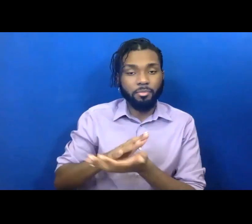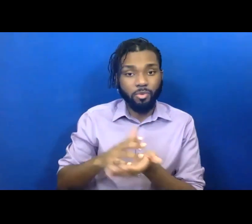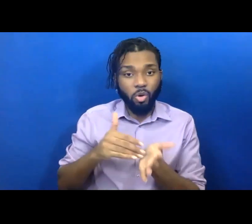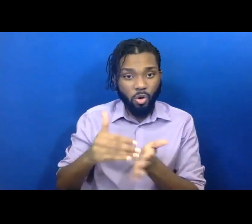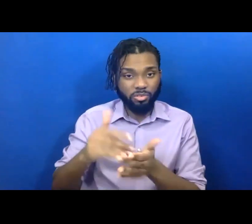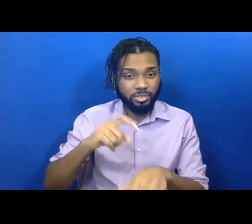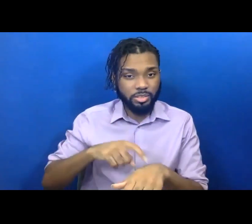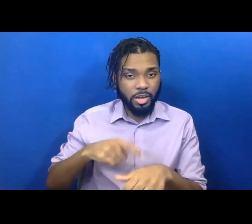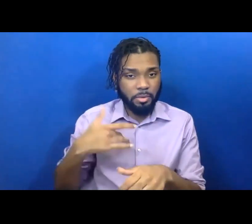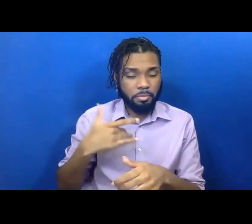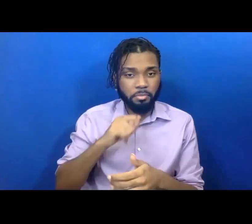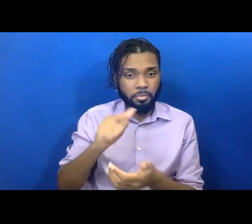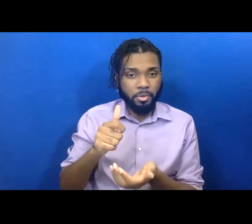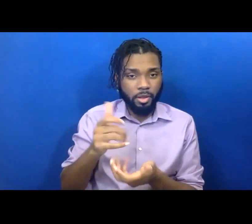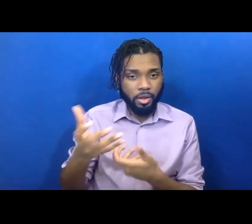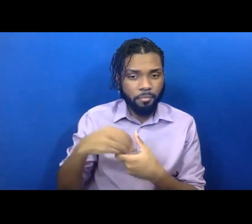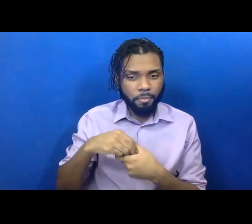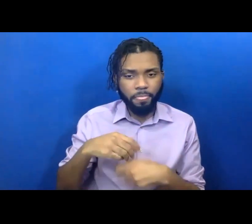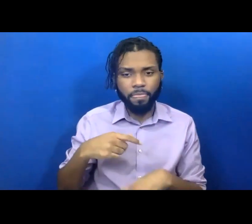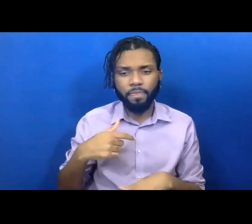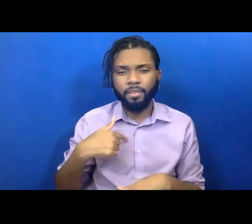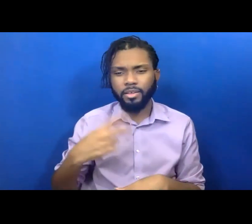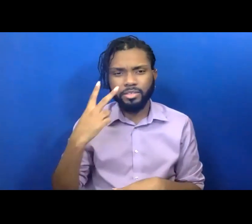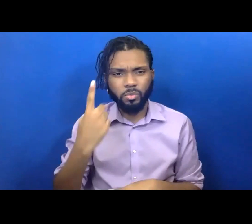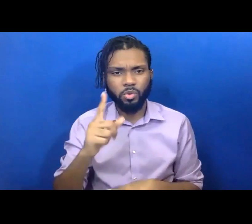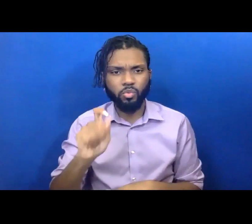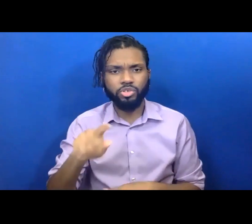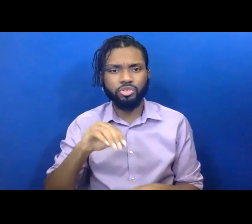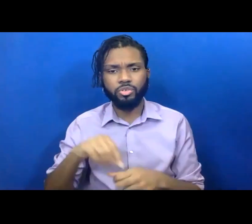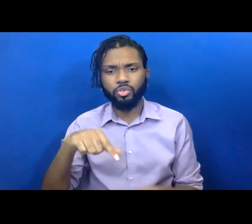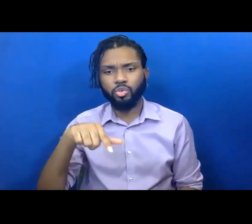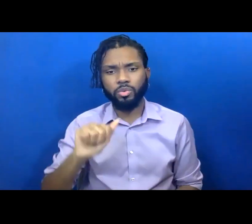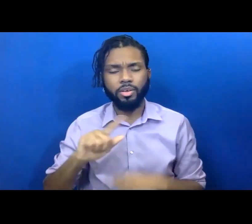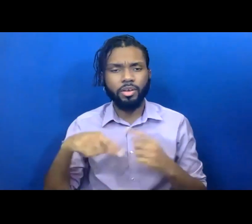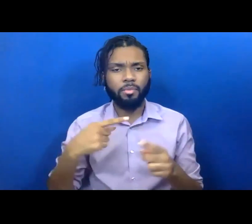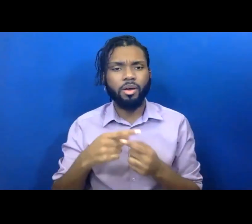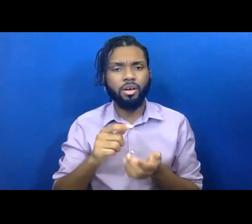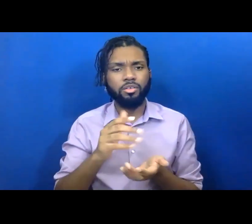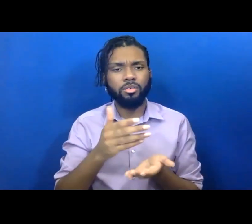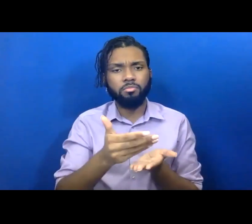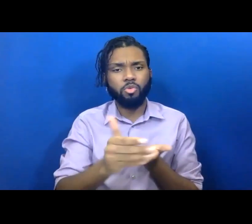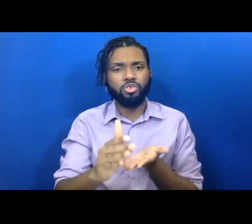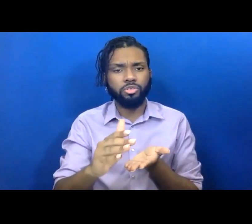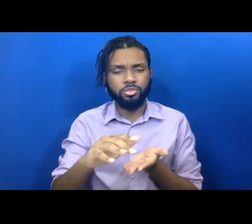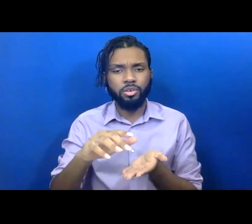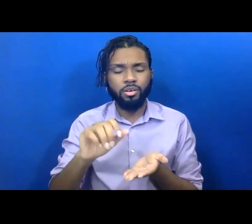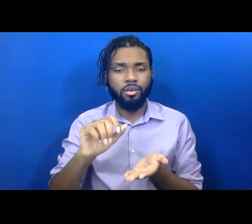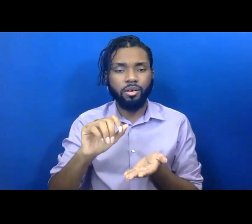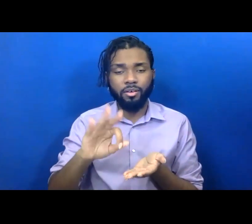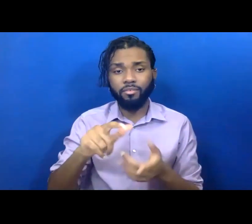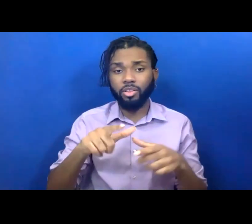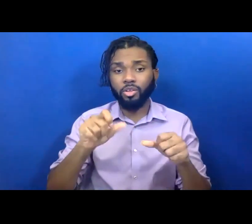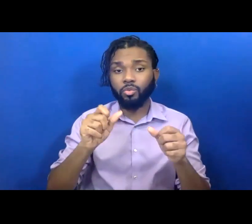out. I see a question in the Q&A about the marginalization of linguists who are in departments other